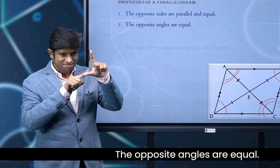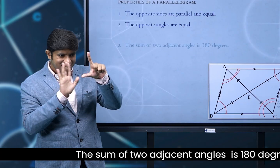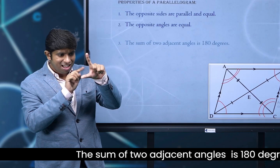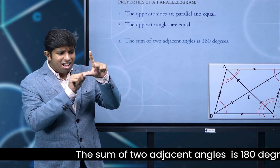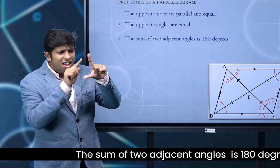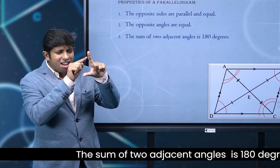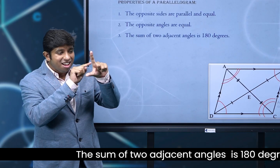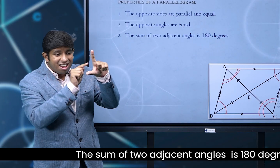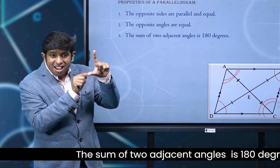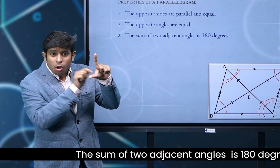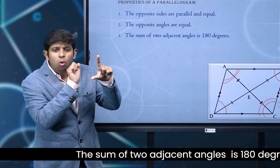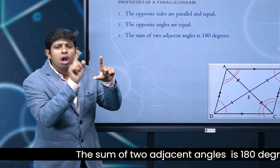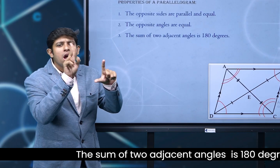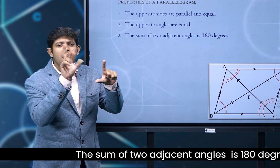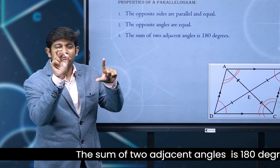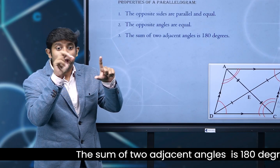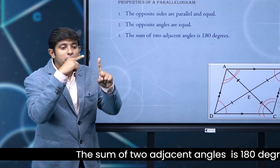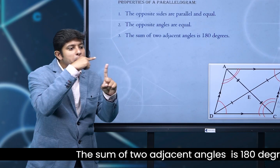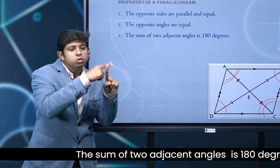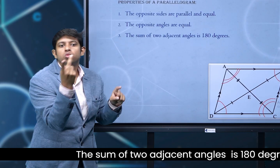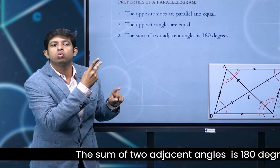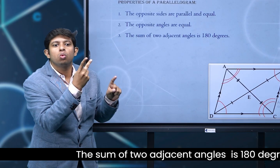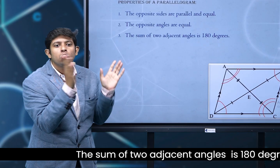The sum of two adjacent angles is 180 degrees.